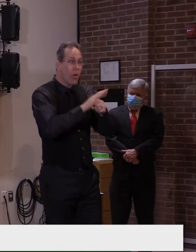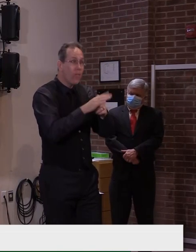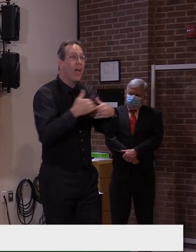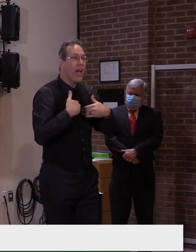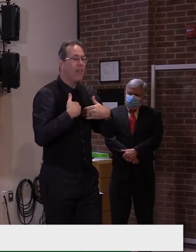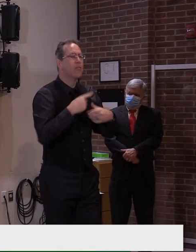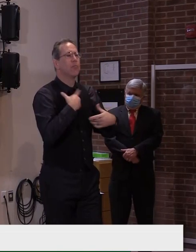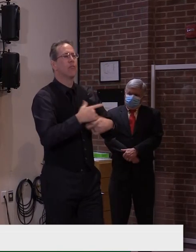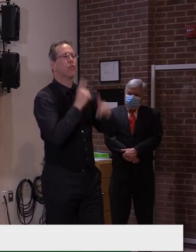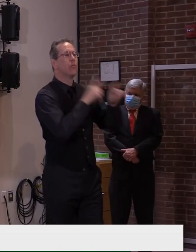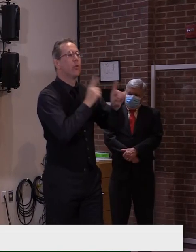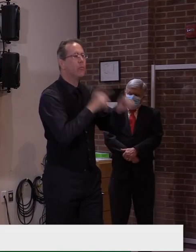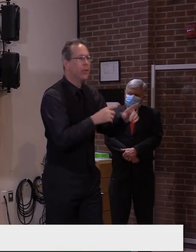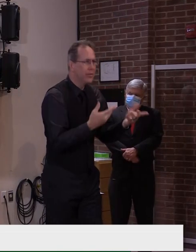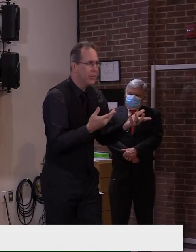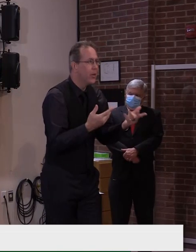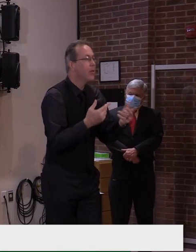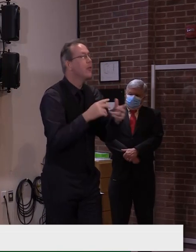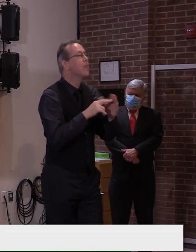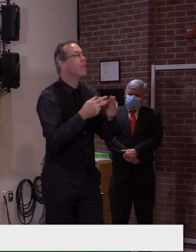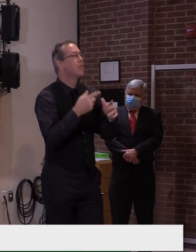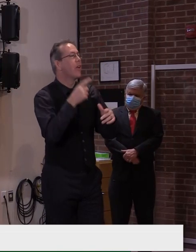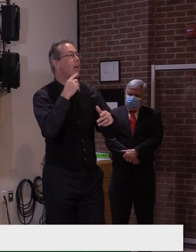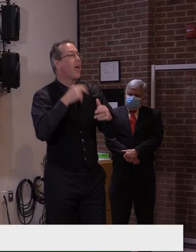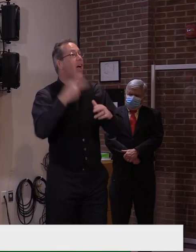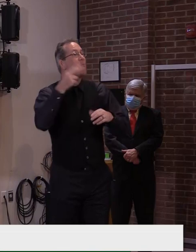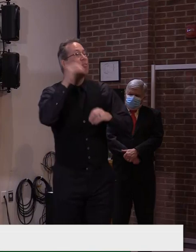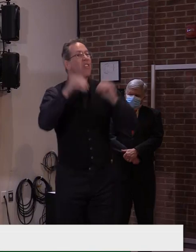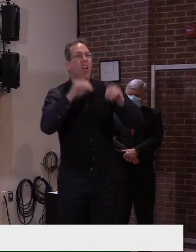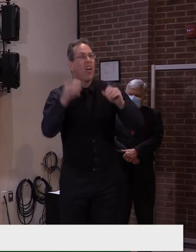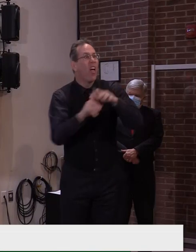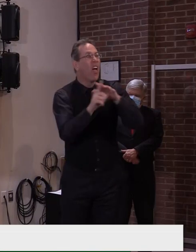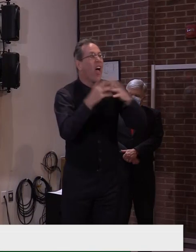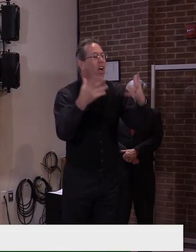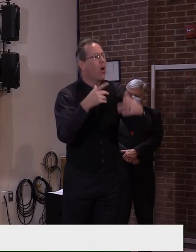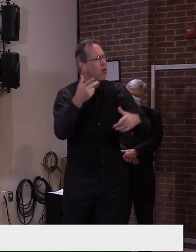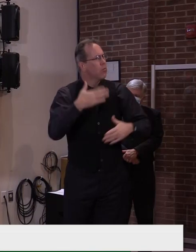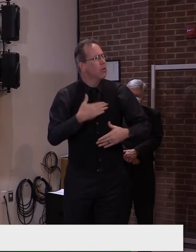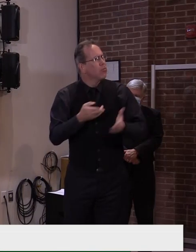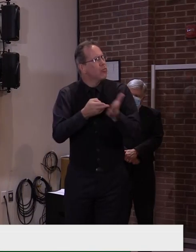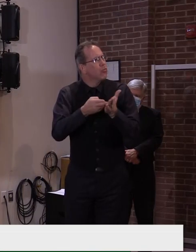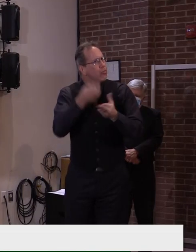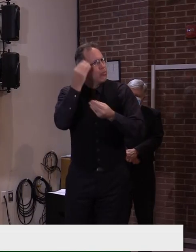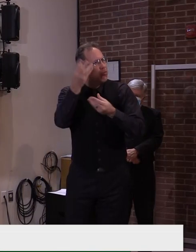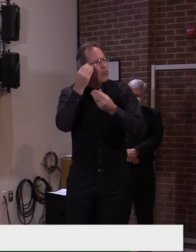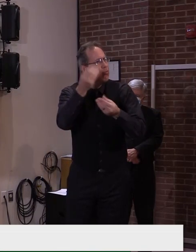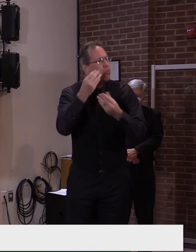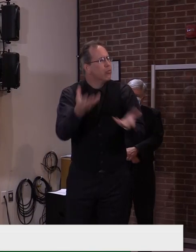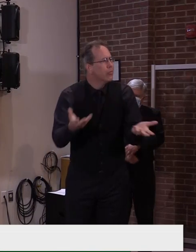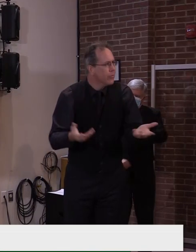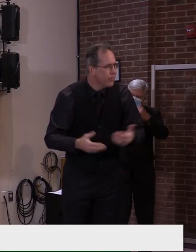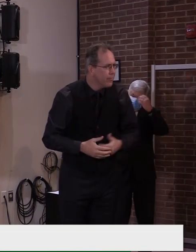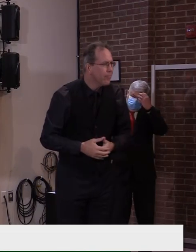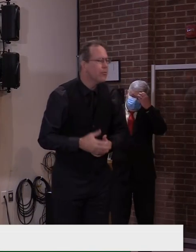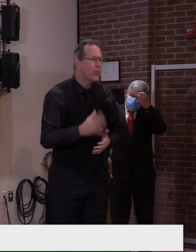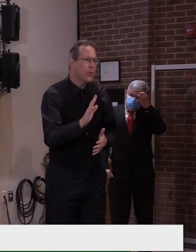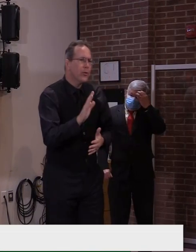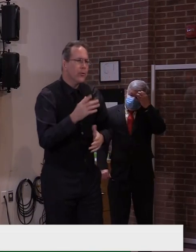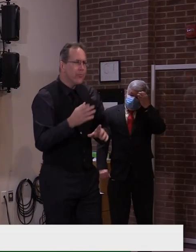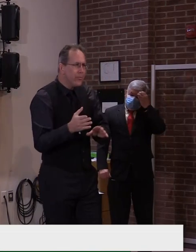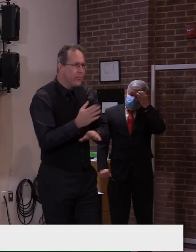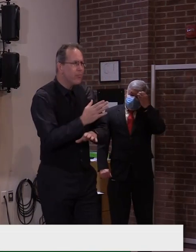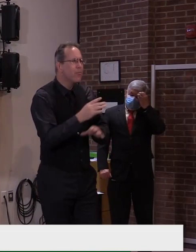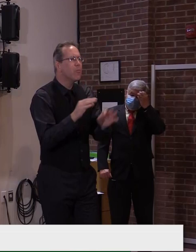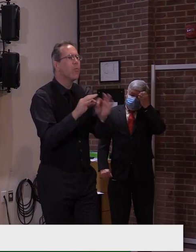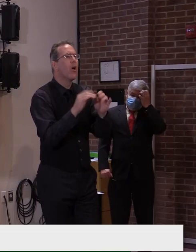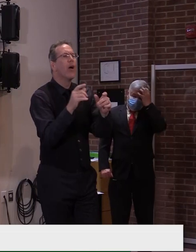hospitalizations, protecting our healthcare system. So using that as an indicator is what we have that's consistent. It's been